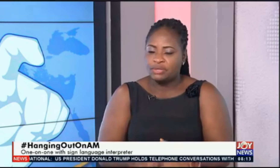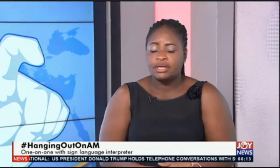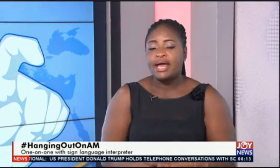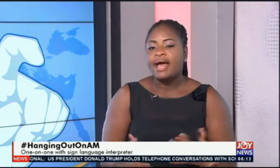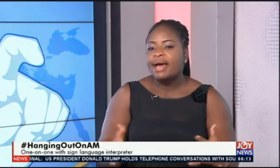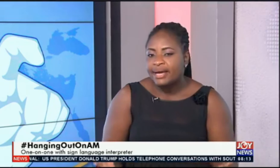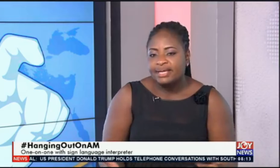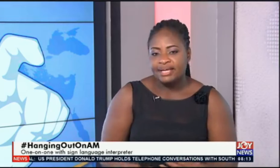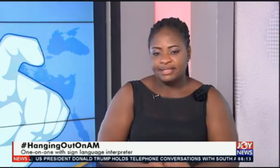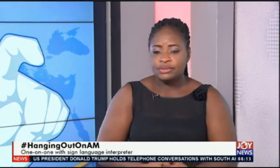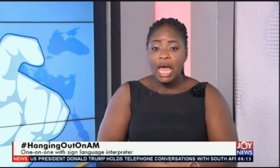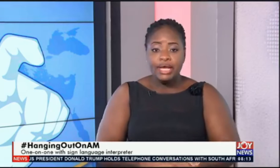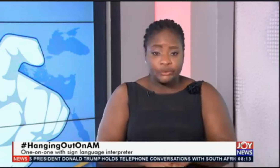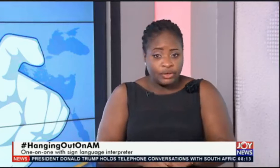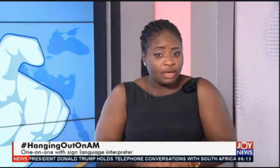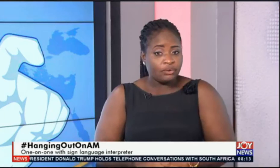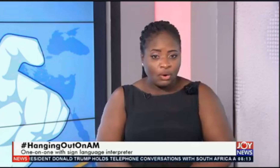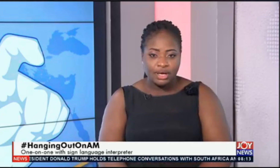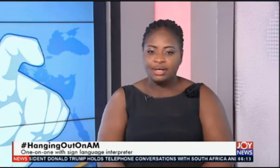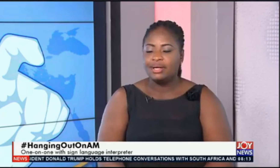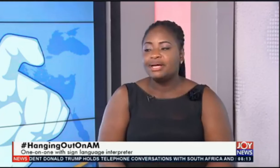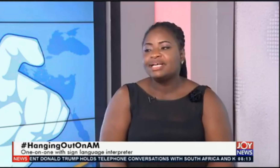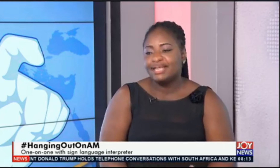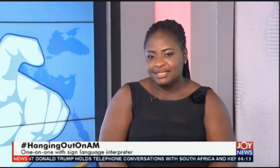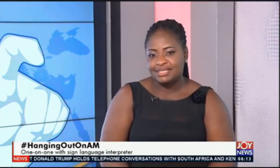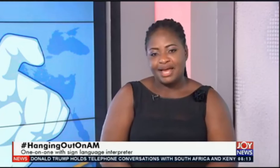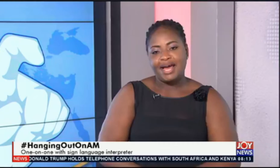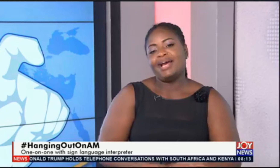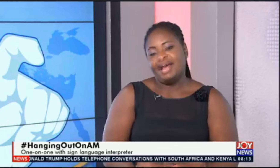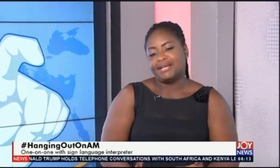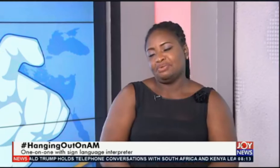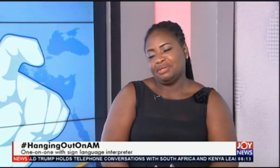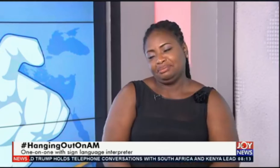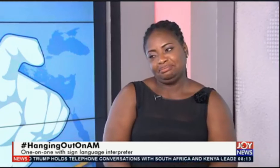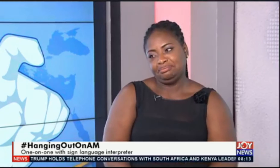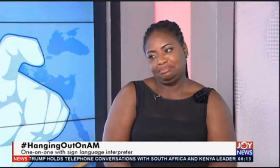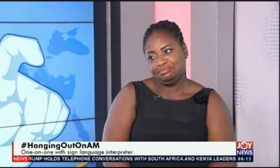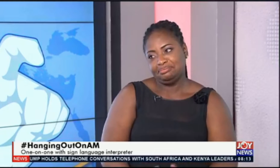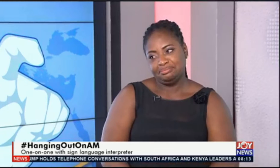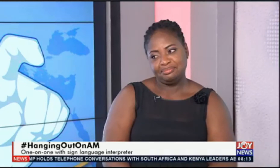on I'll say, hi. Then they say, hey, so you can talk? I said, yes, I can talk.